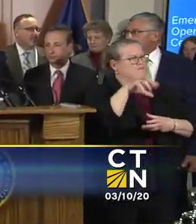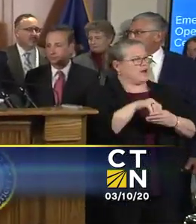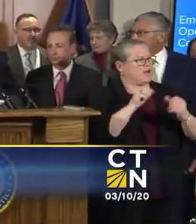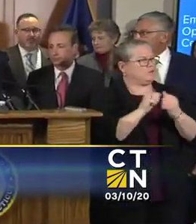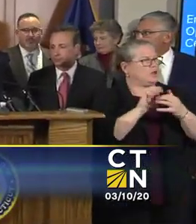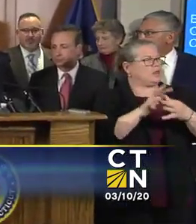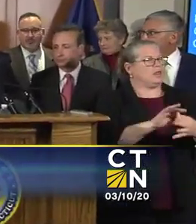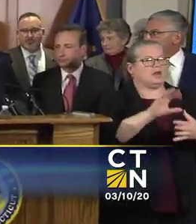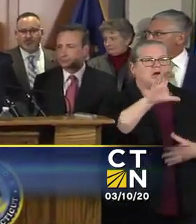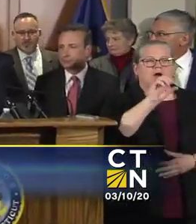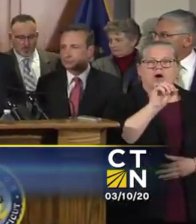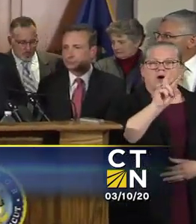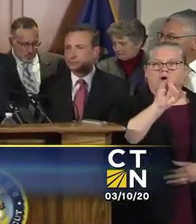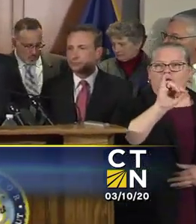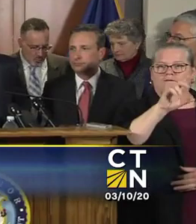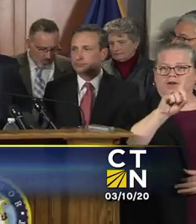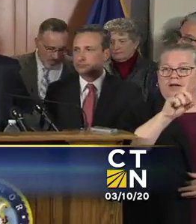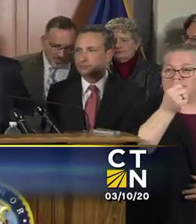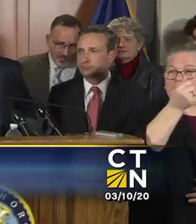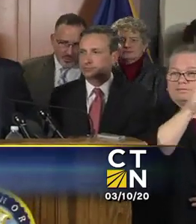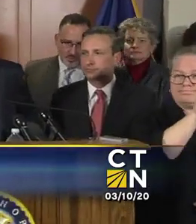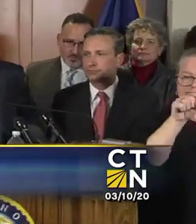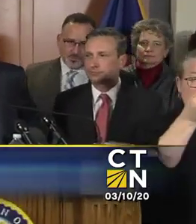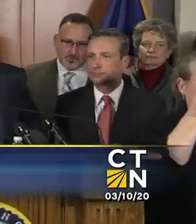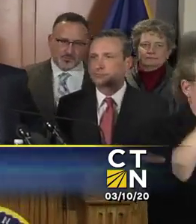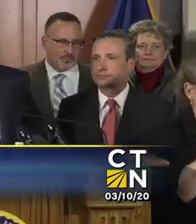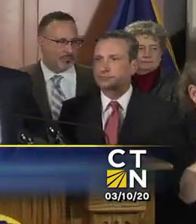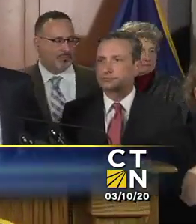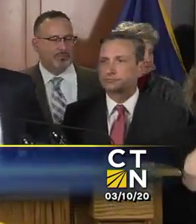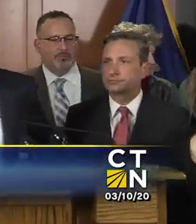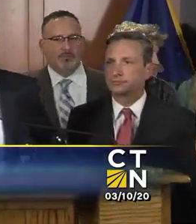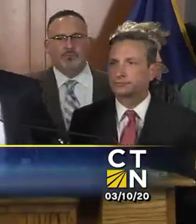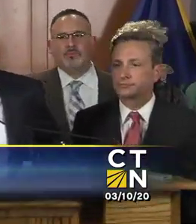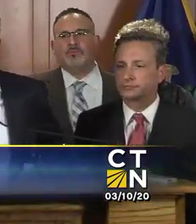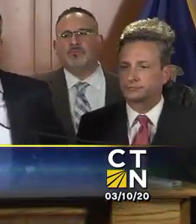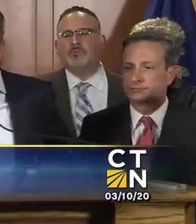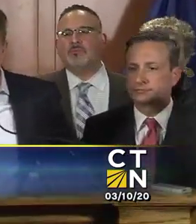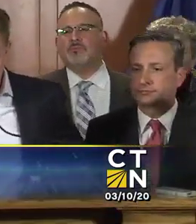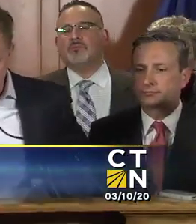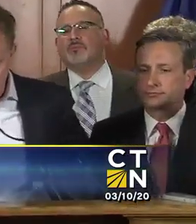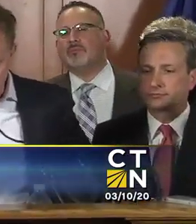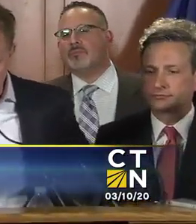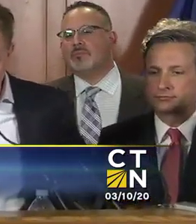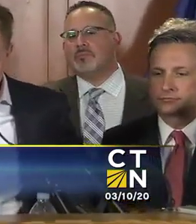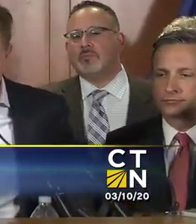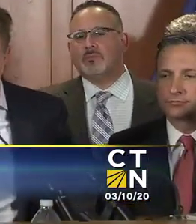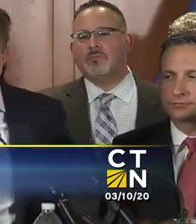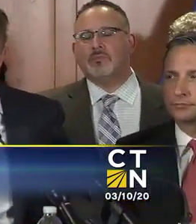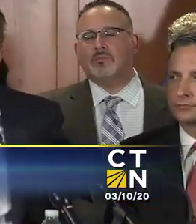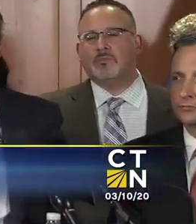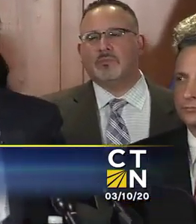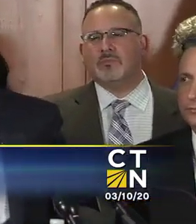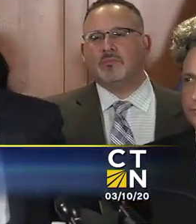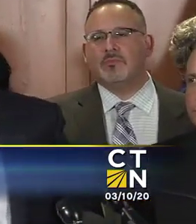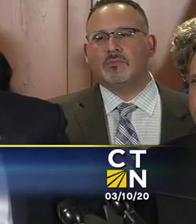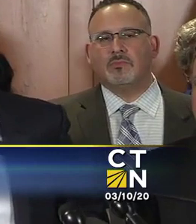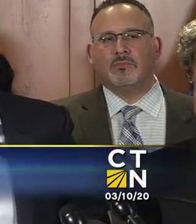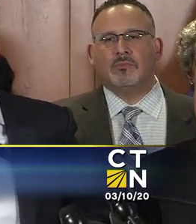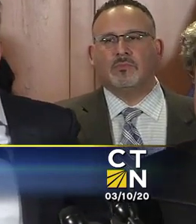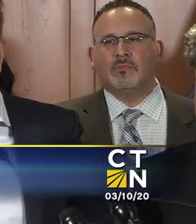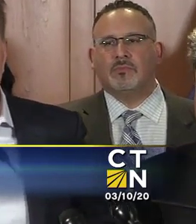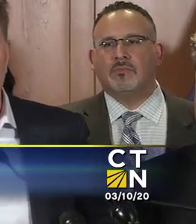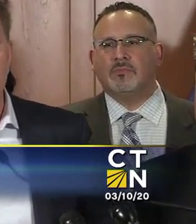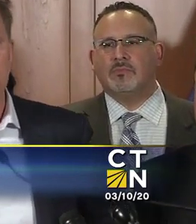COVID-19, this virus. And we're here to tell you in a unified way that I'm declaring a public health and